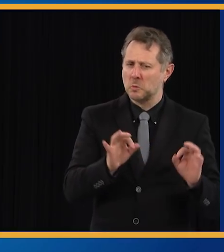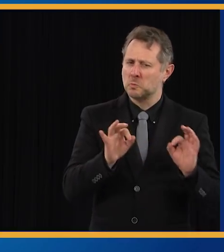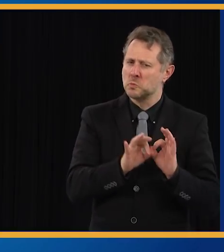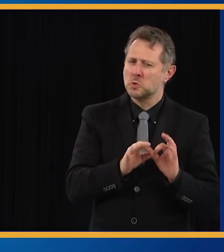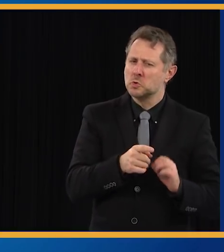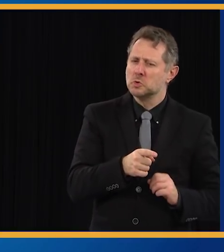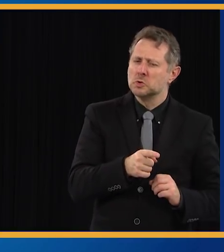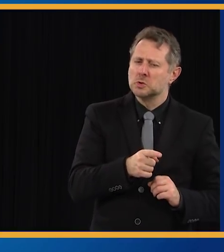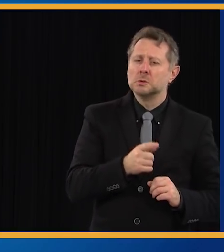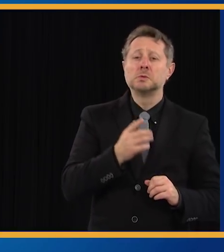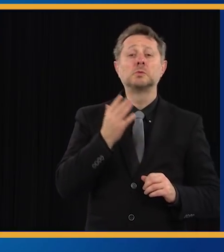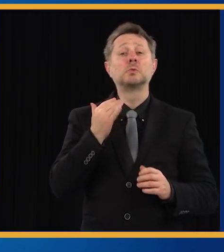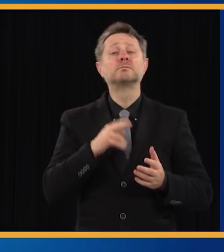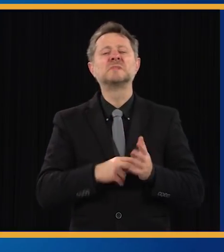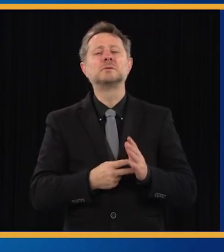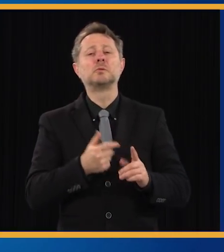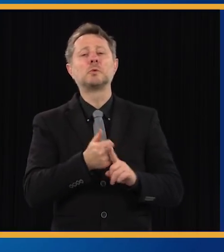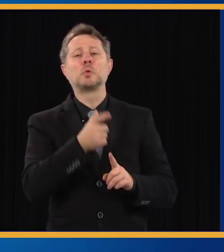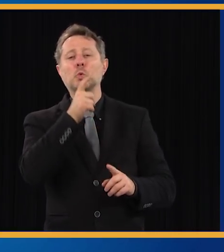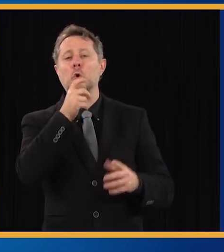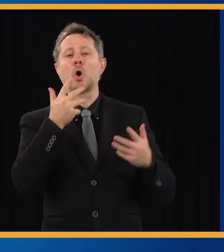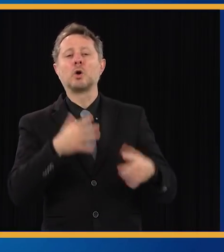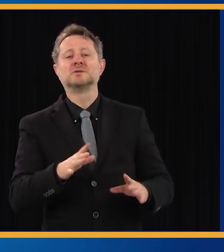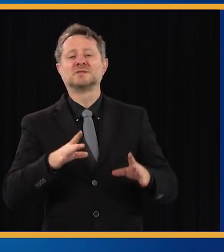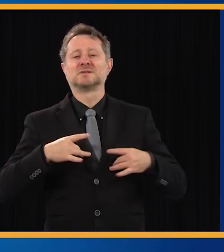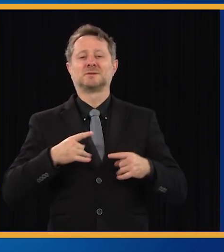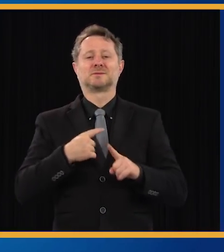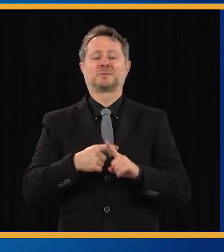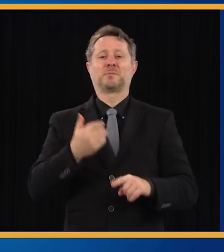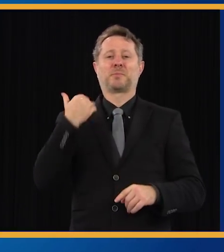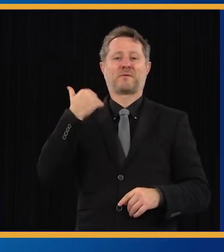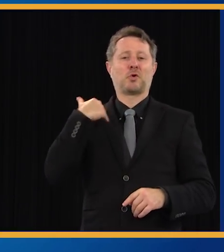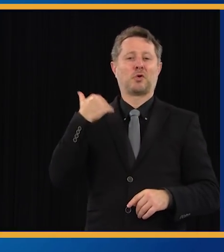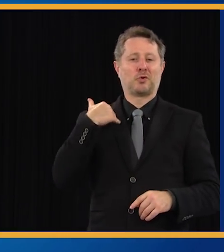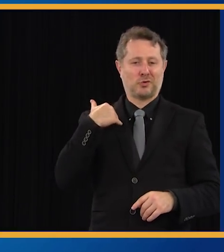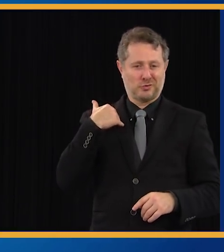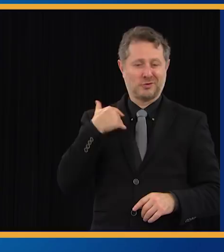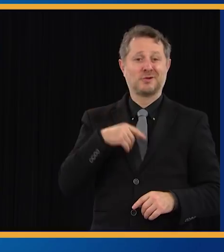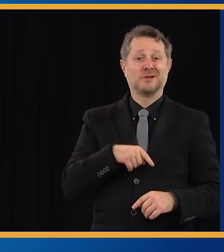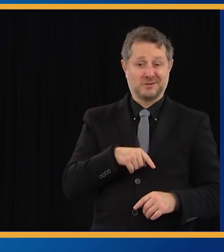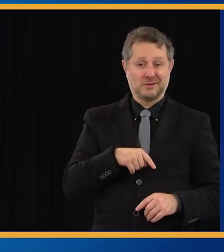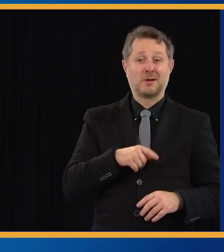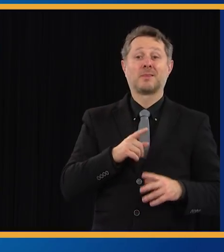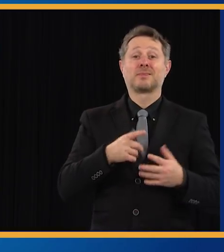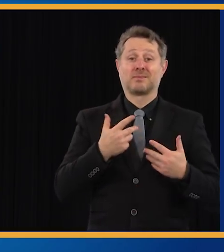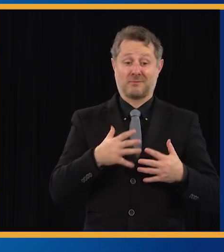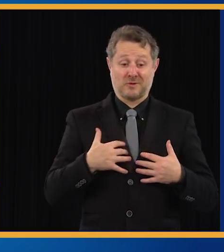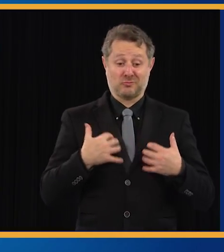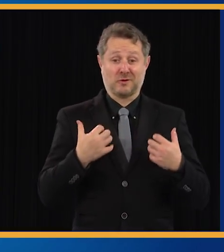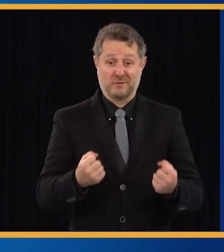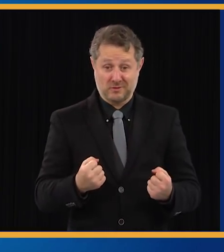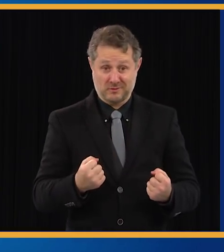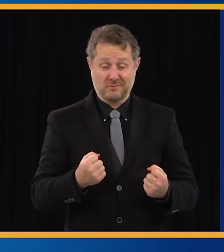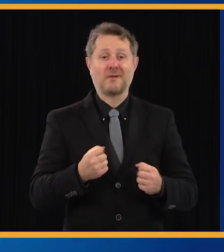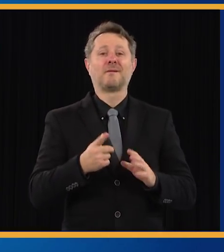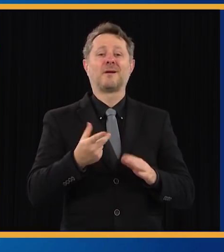tells you the people who were infected, the infection rate, and now resolved because they have